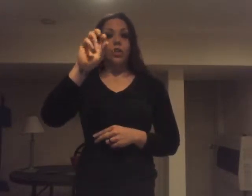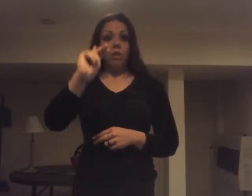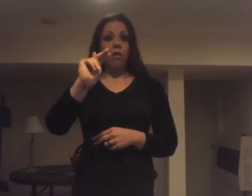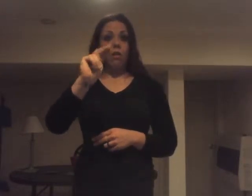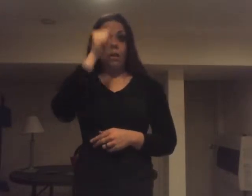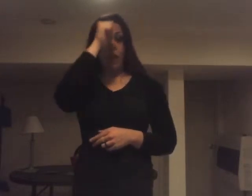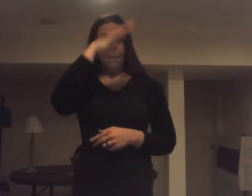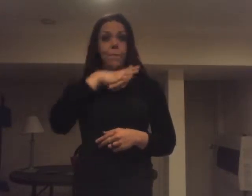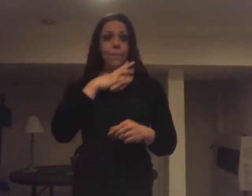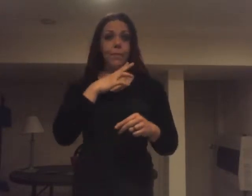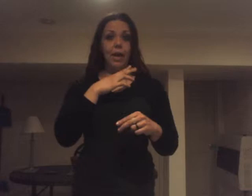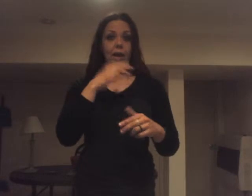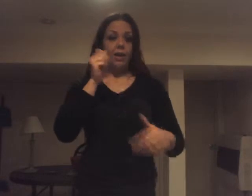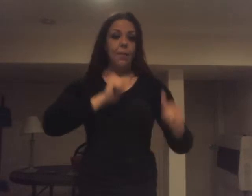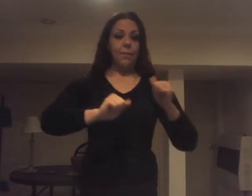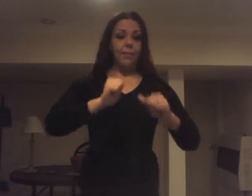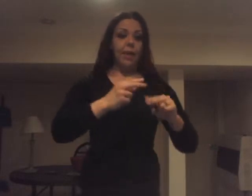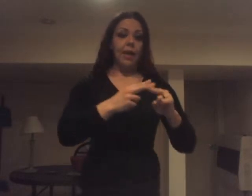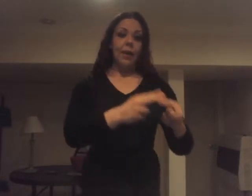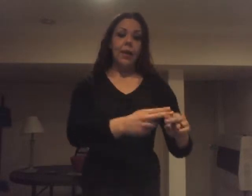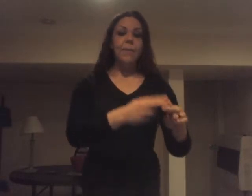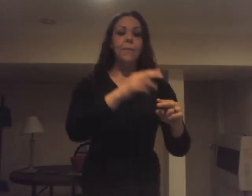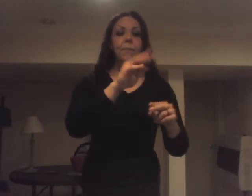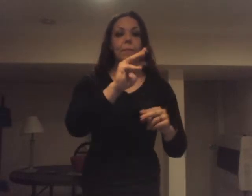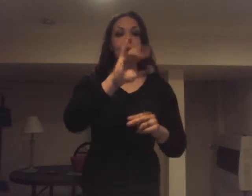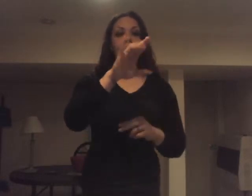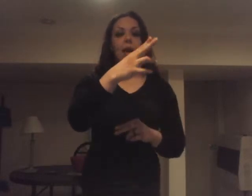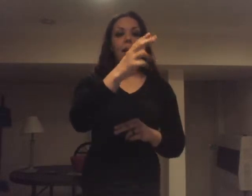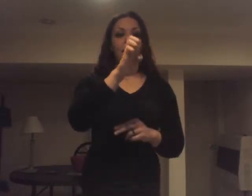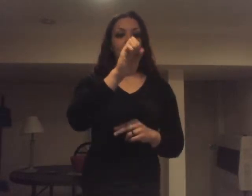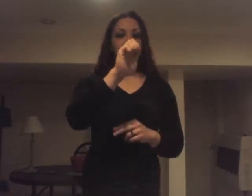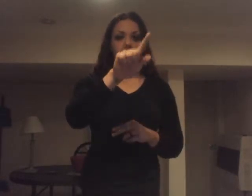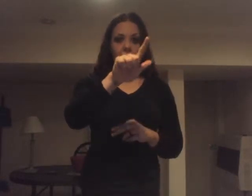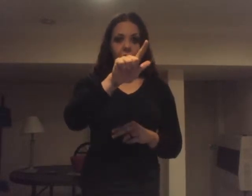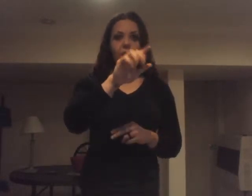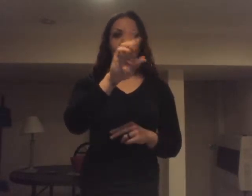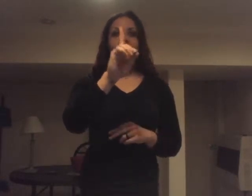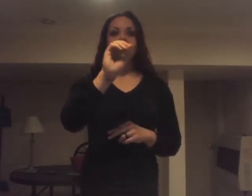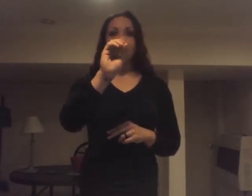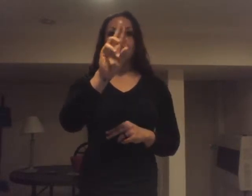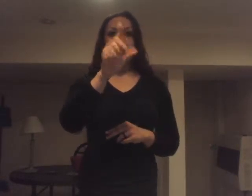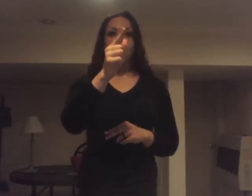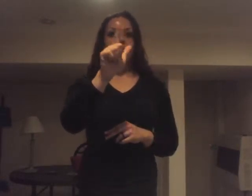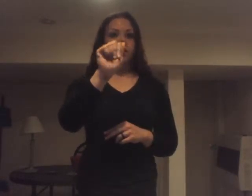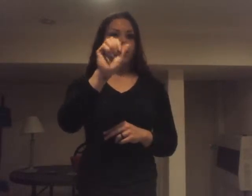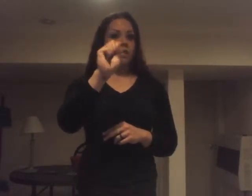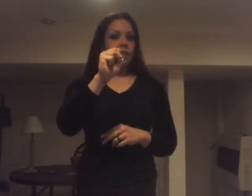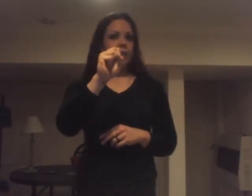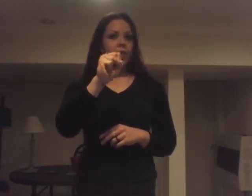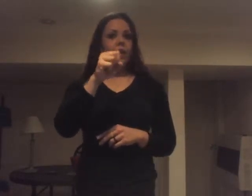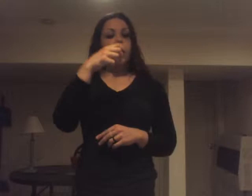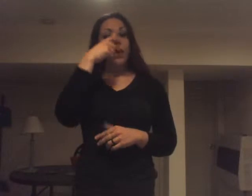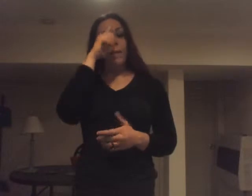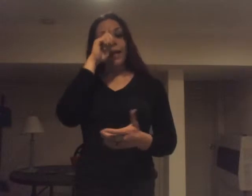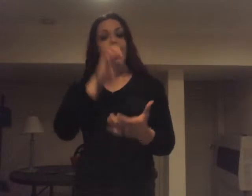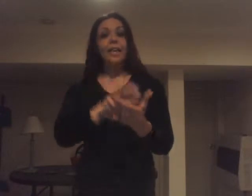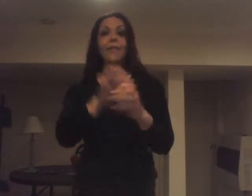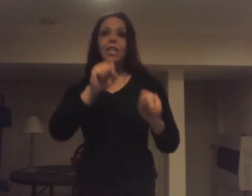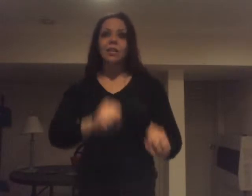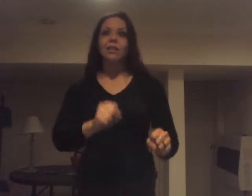man who thinks he can get away with a one-night stand with the character played by Glenn Close. And it's a bit of a